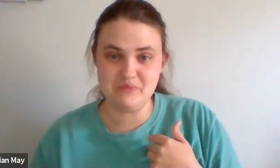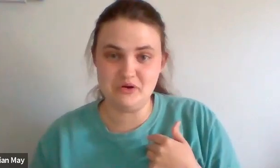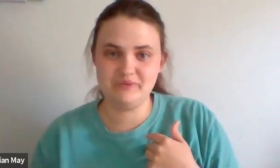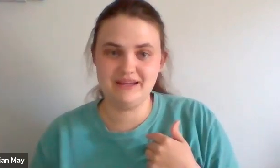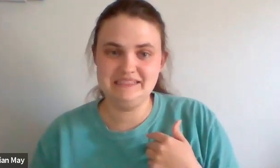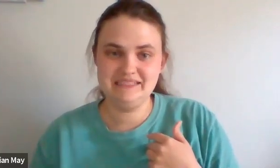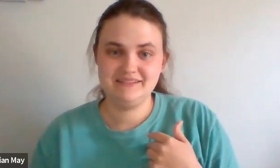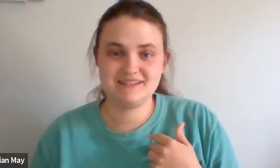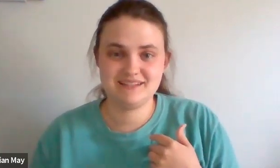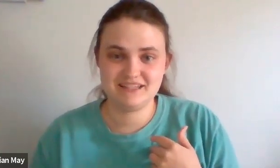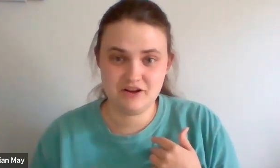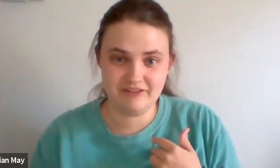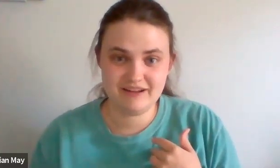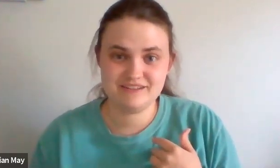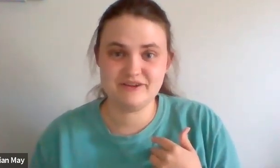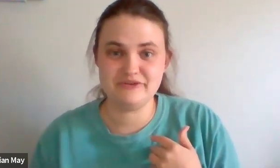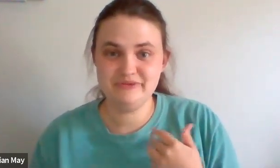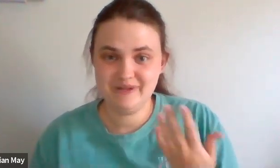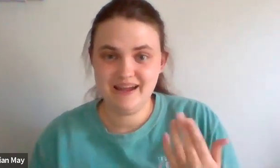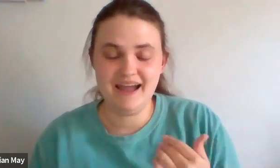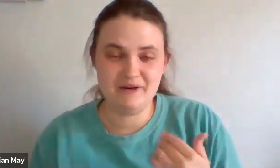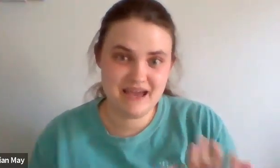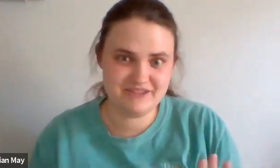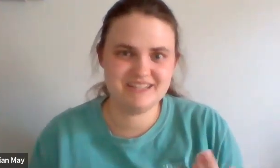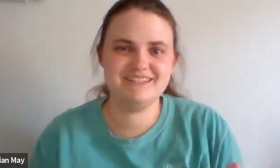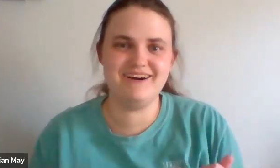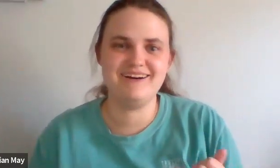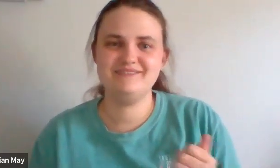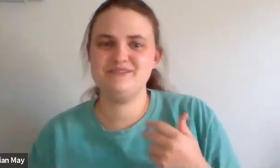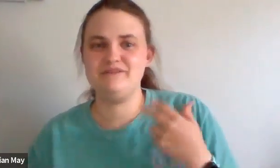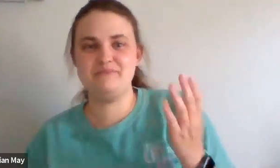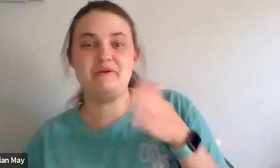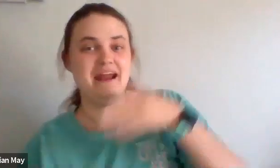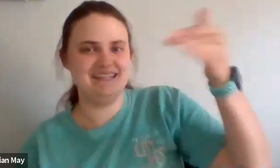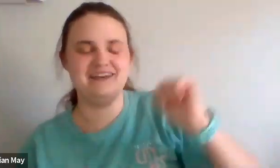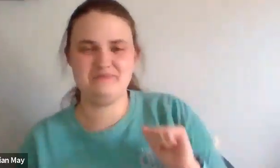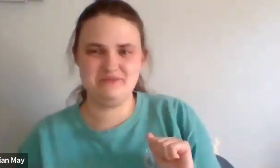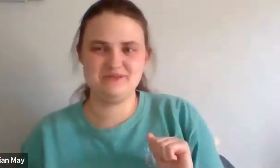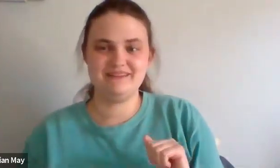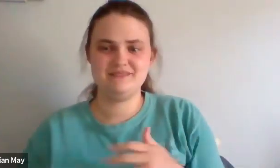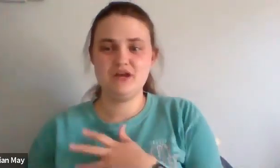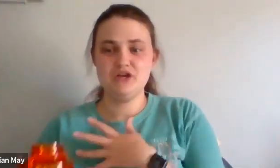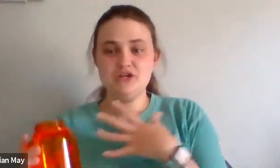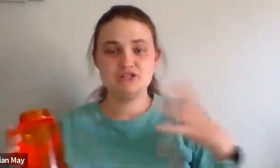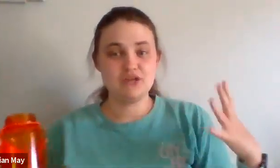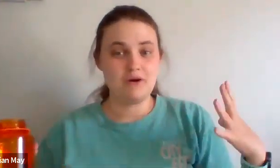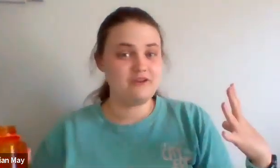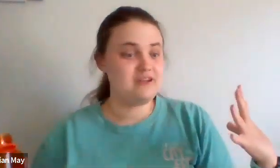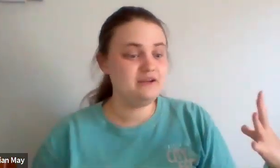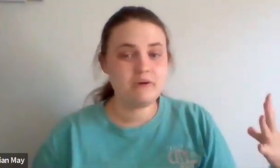people, but that's because I talk a lot. So I always have a chance to talk. So I feel bad when I take other people's space. So are there any